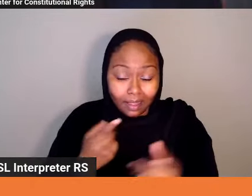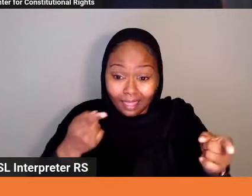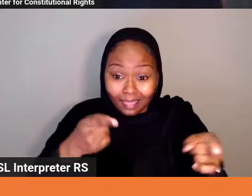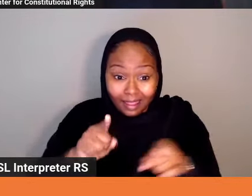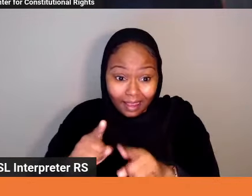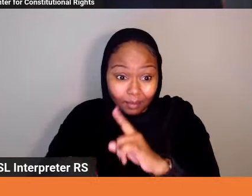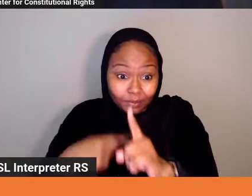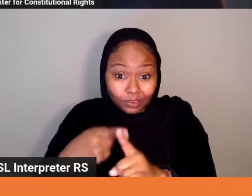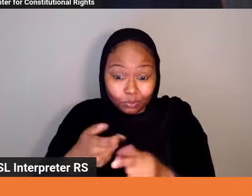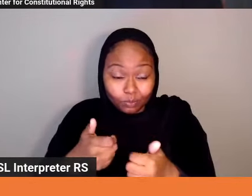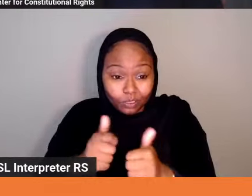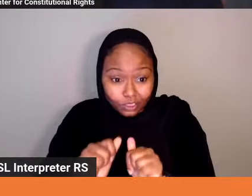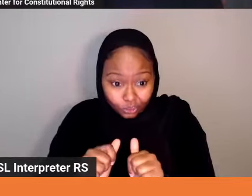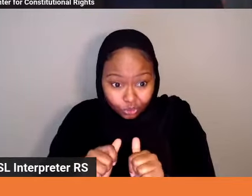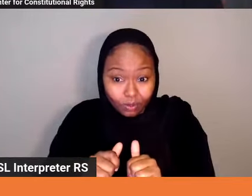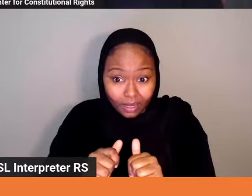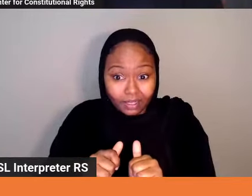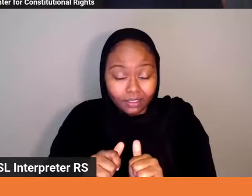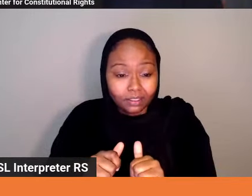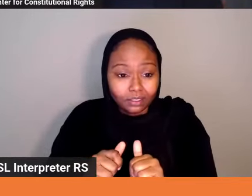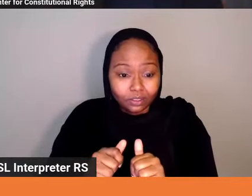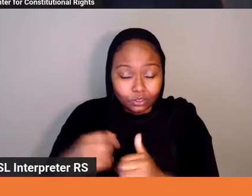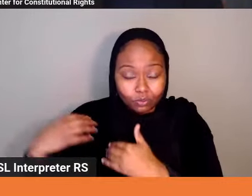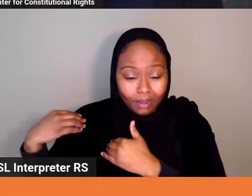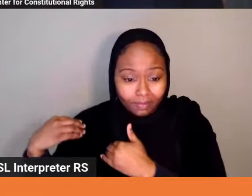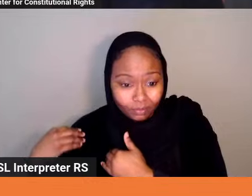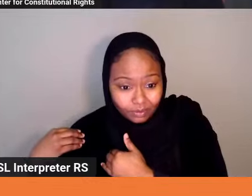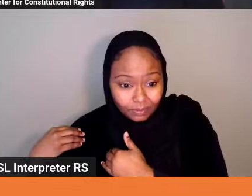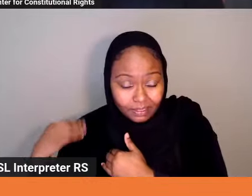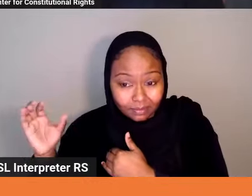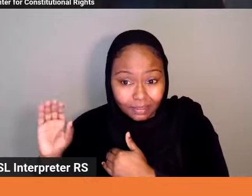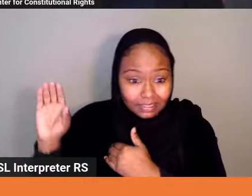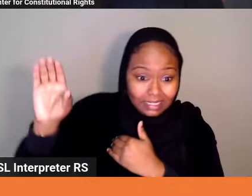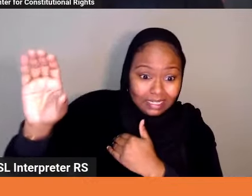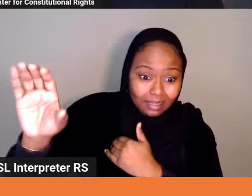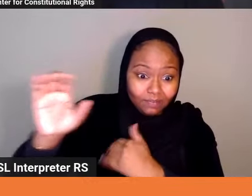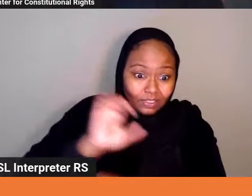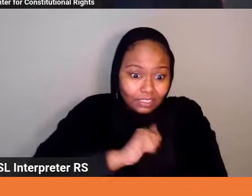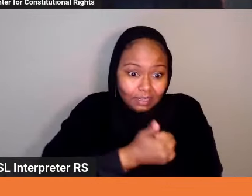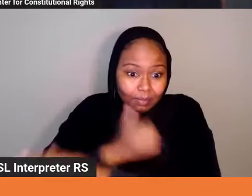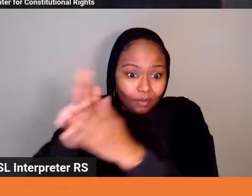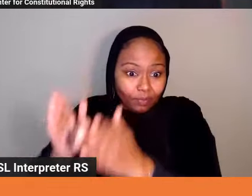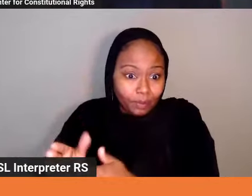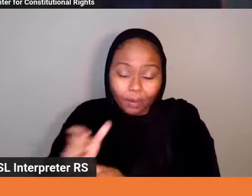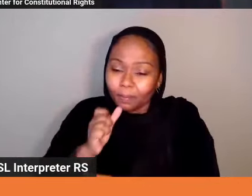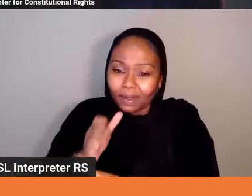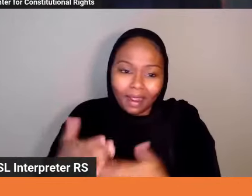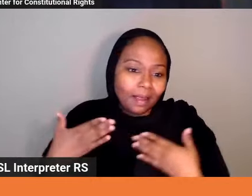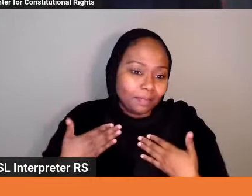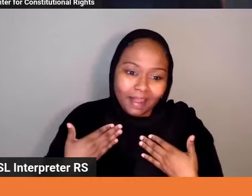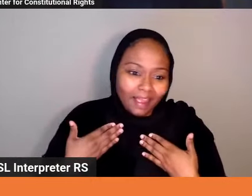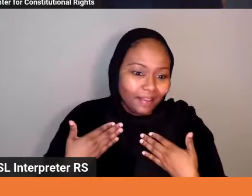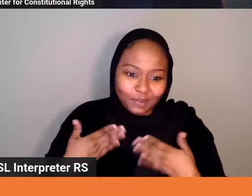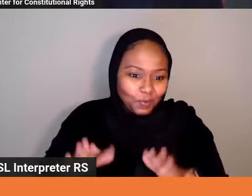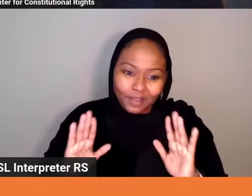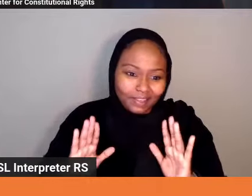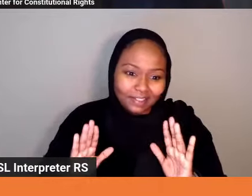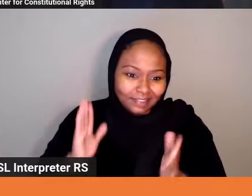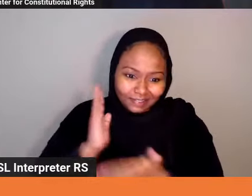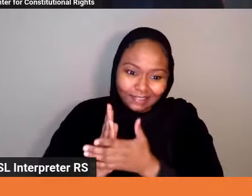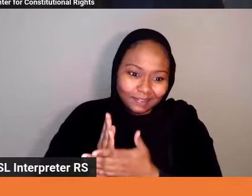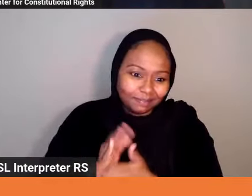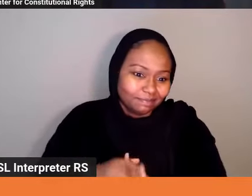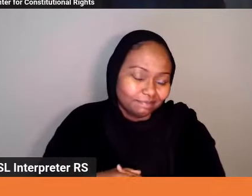to hold the powerful to account. But I am not willing to see that space. And